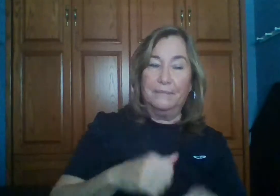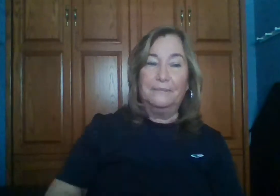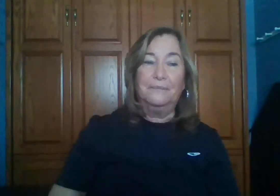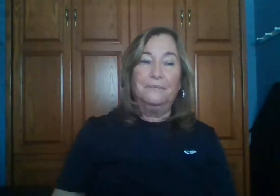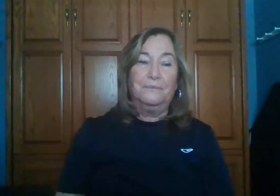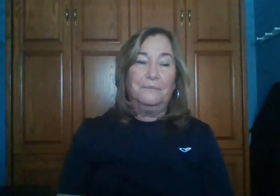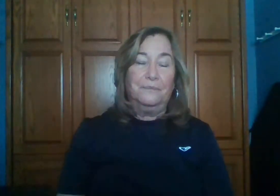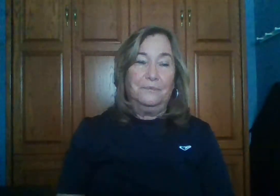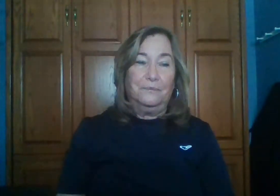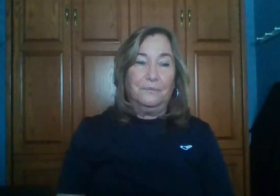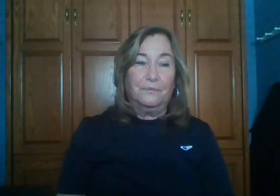Again,